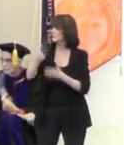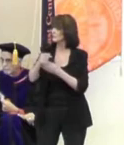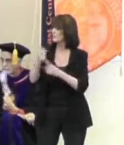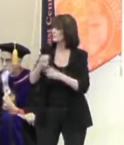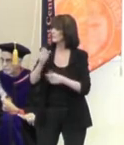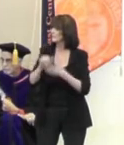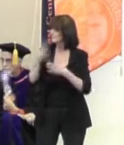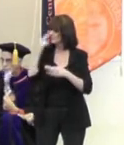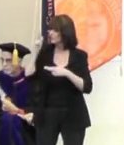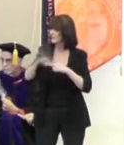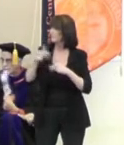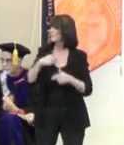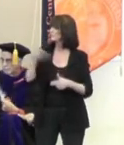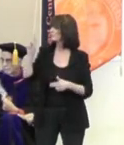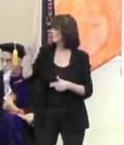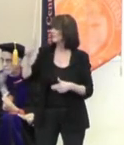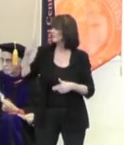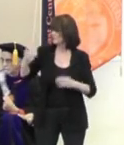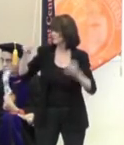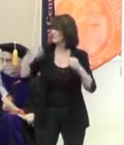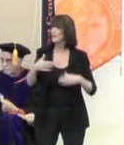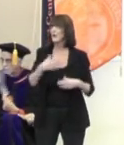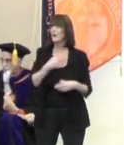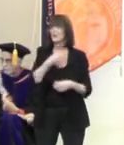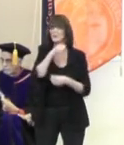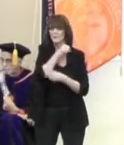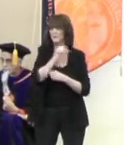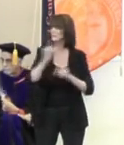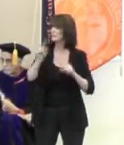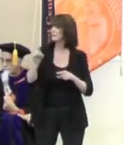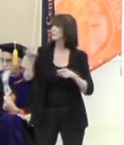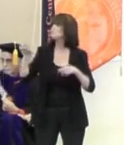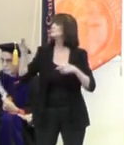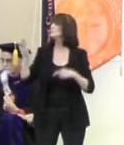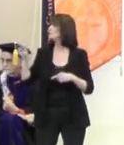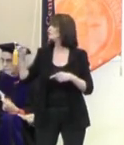old Oklahoma history teacher, I love being at Bonita IT.